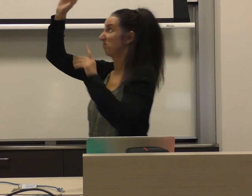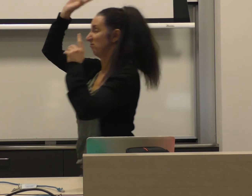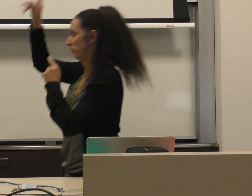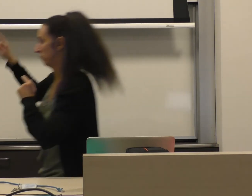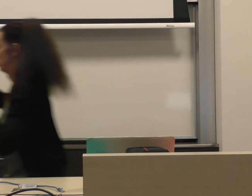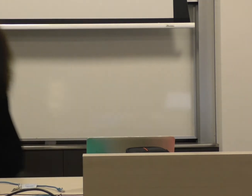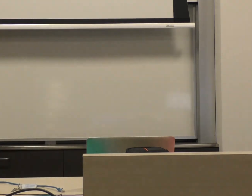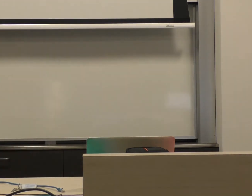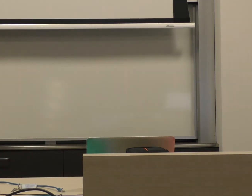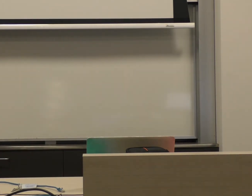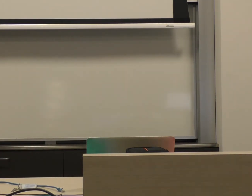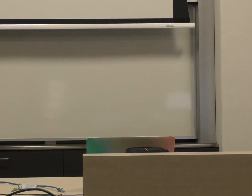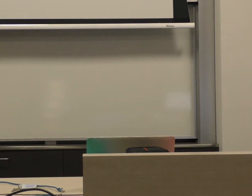I think I'll turn the lights out for this.